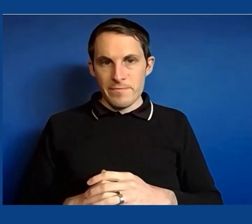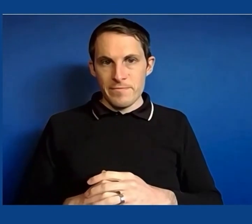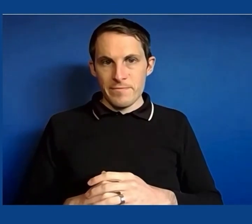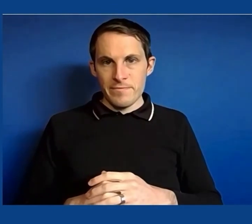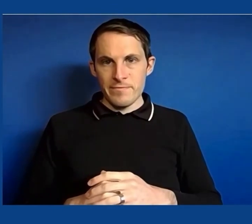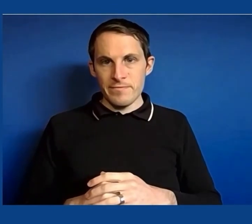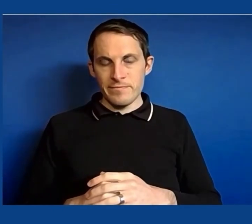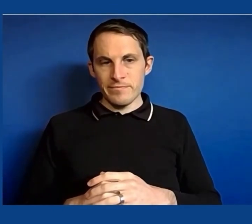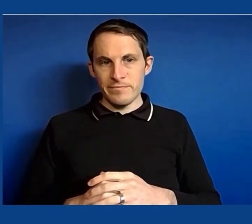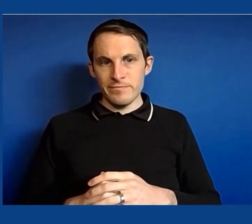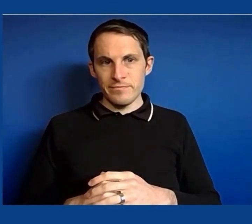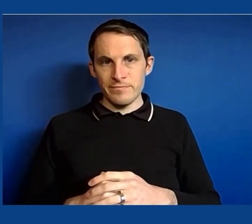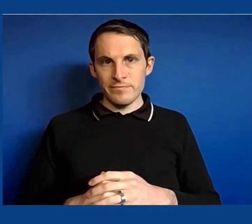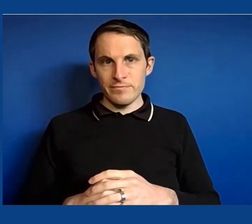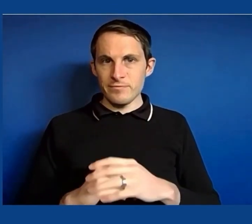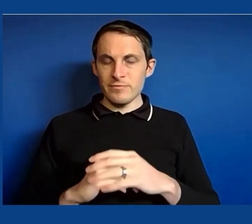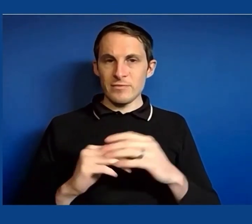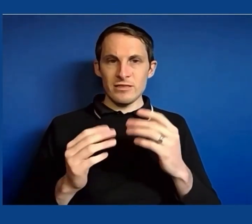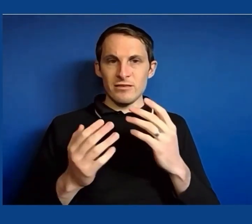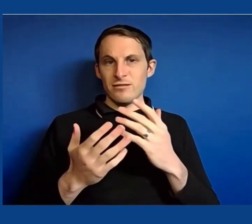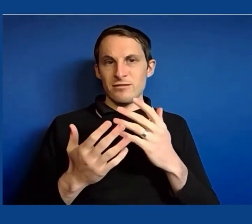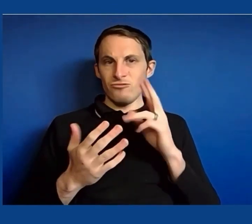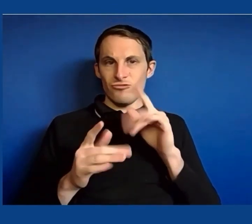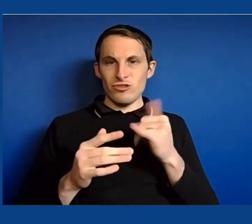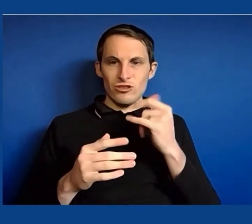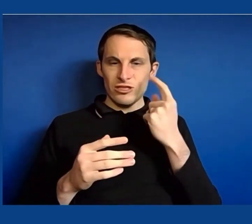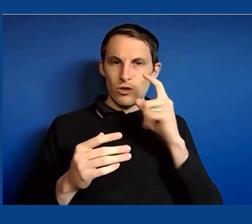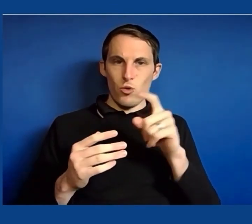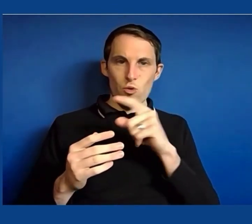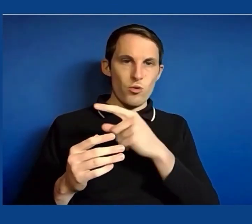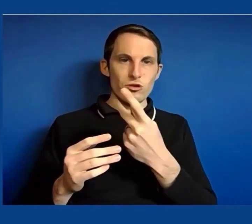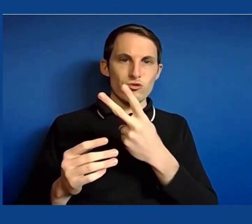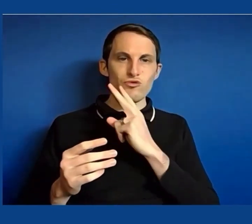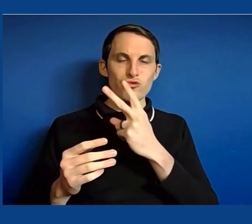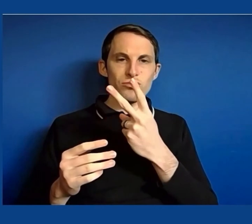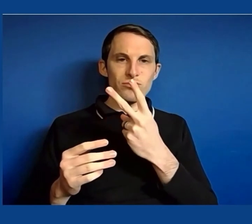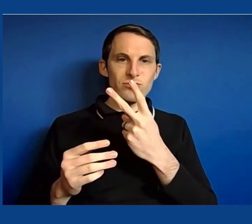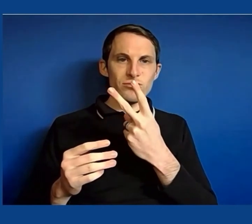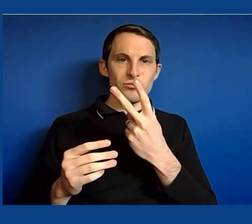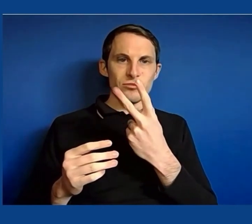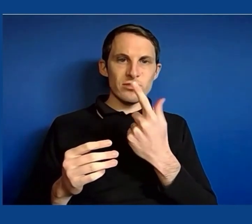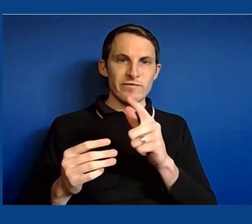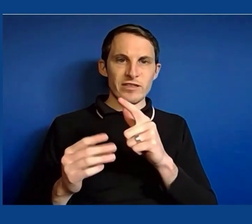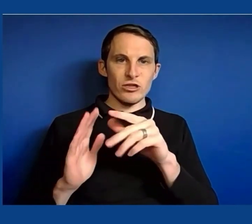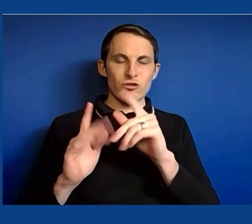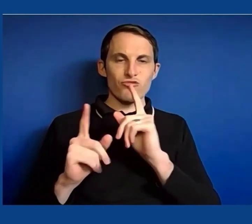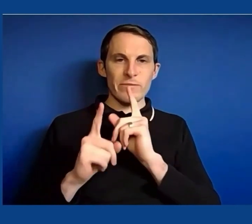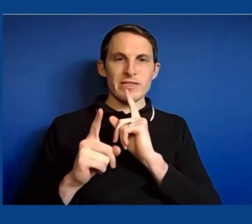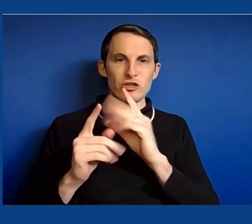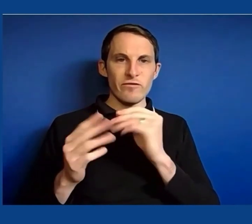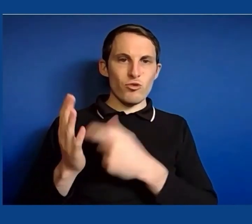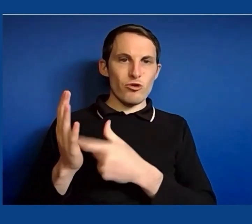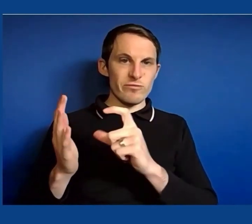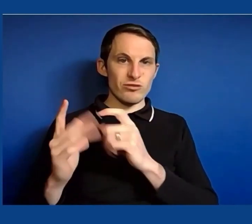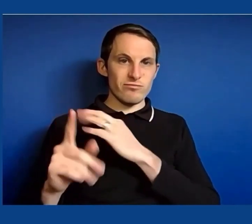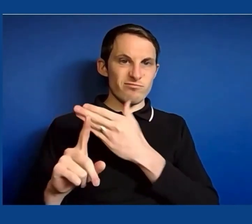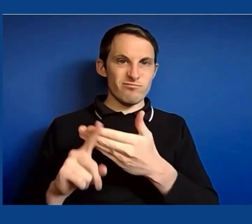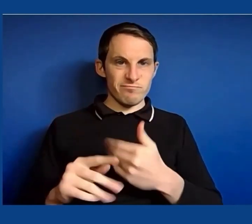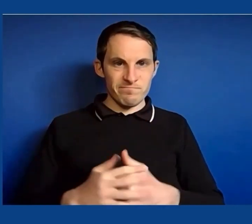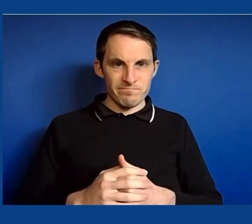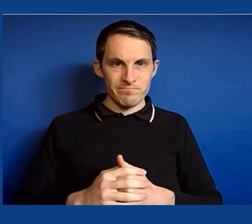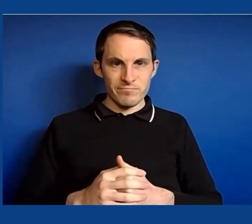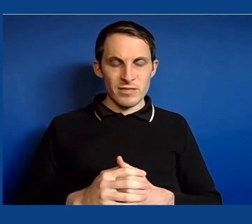they've sort of just ignored the whole 227 recommendations that has been given down. And so, and if you